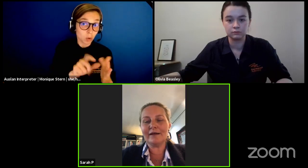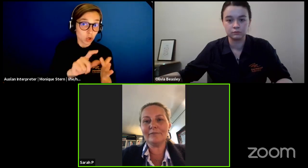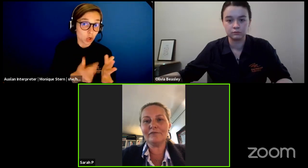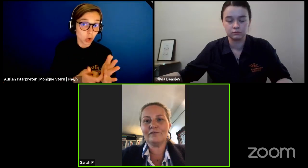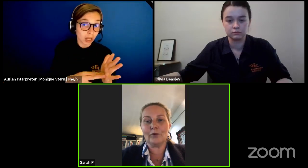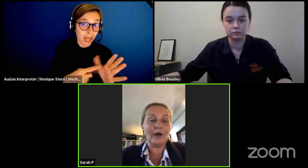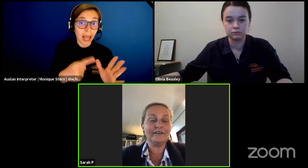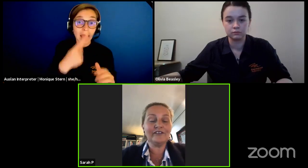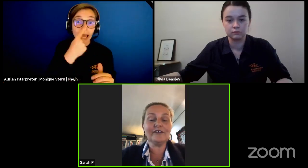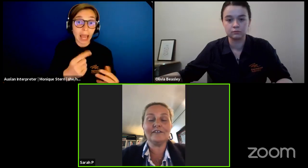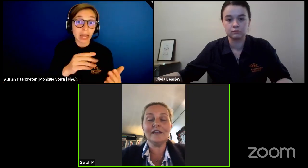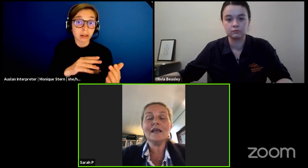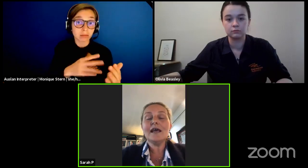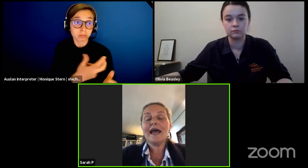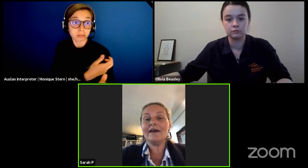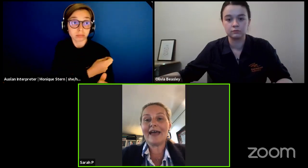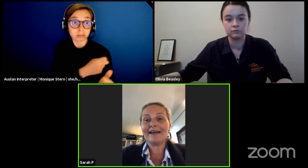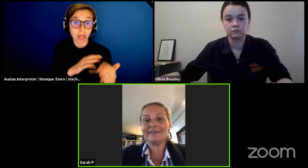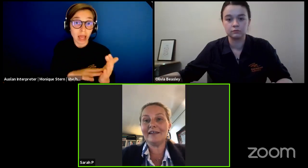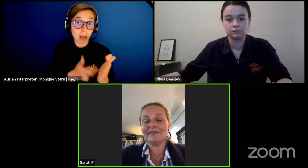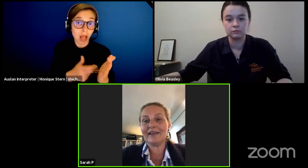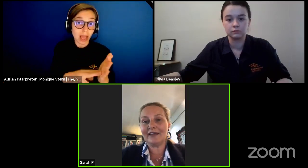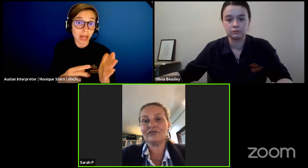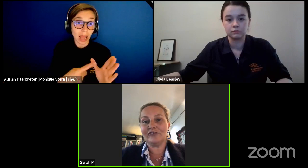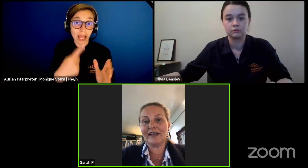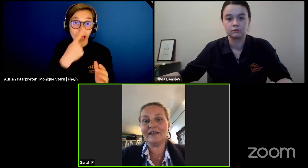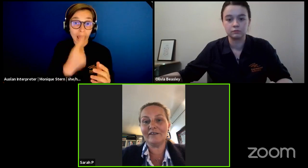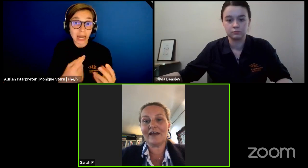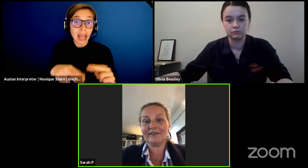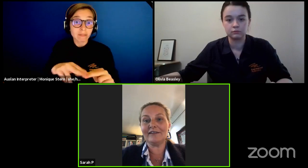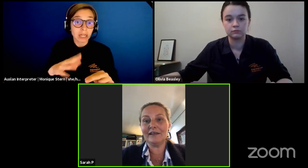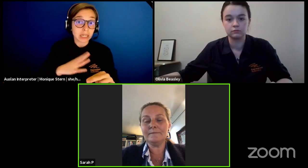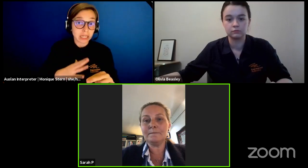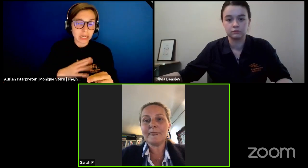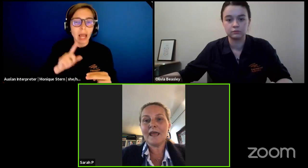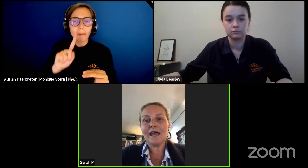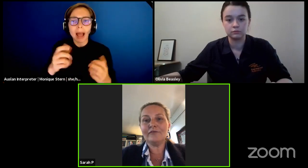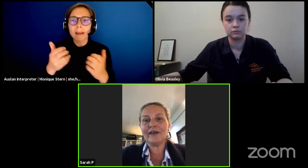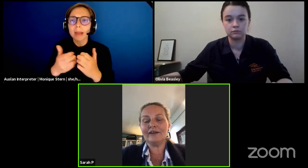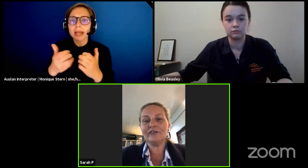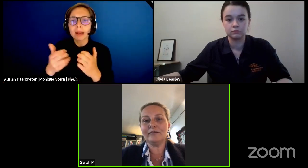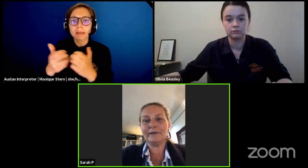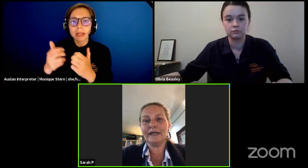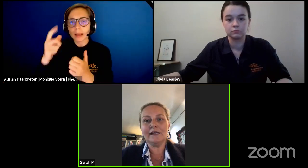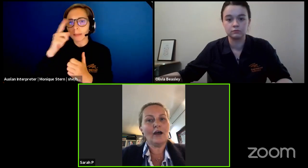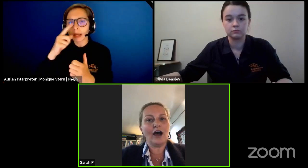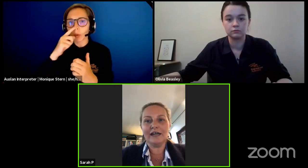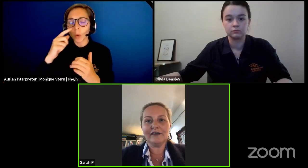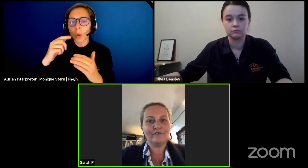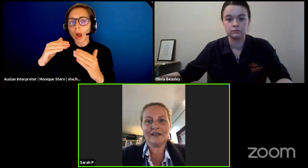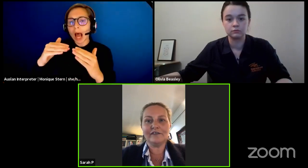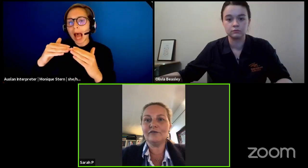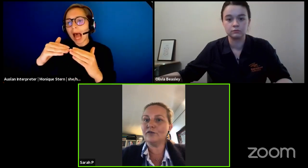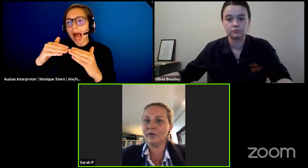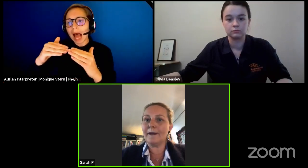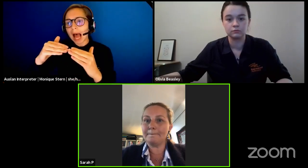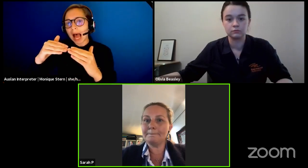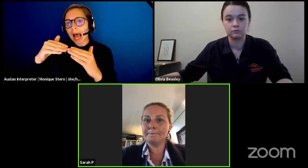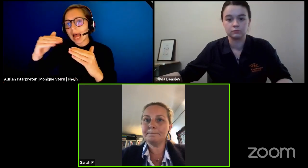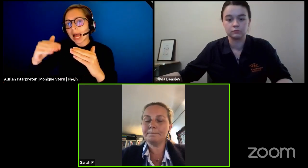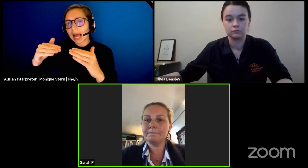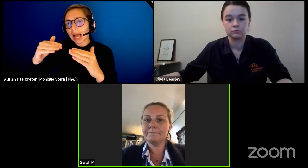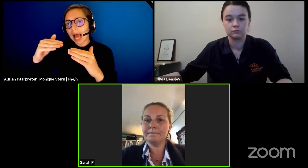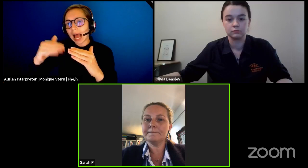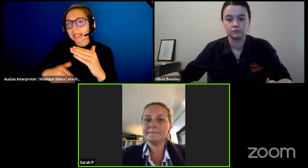under 60 have accessed AstraZeneca vaccine and found it to be highly effective for